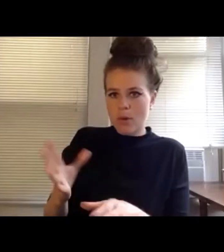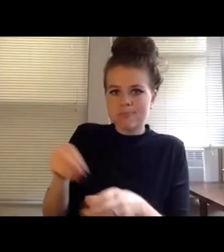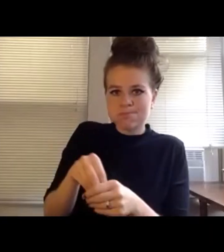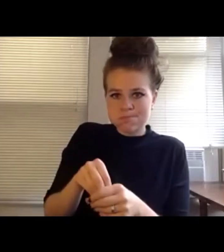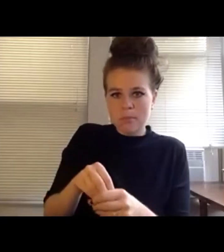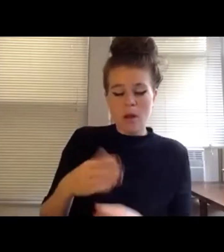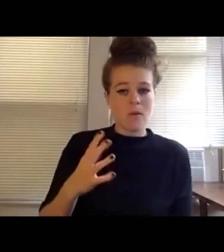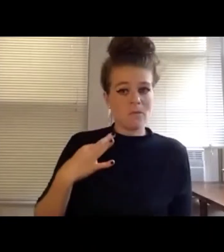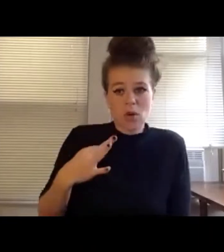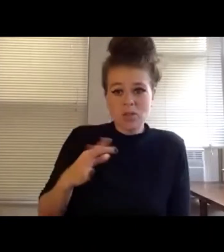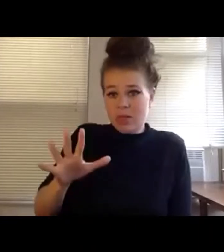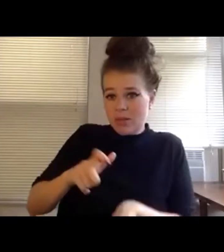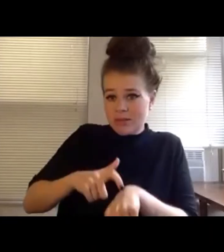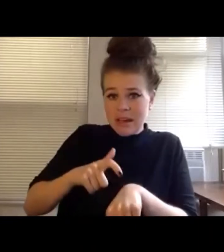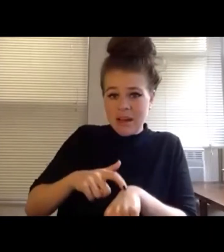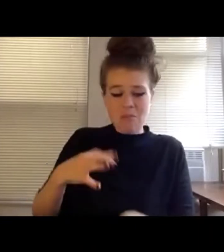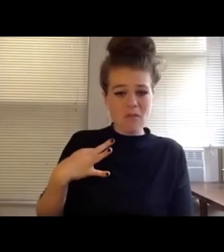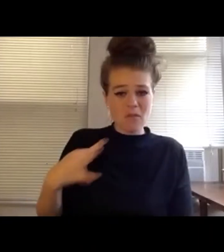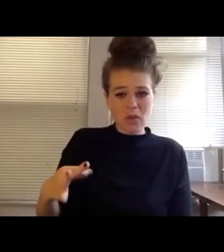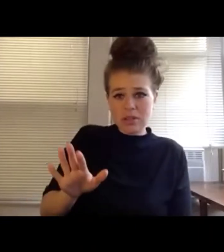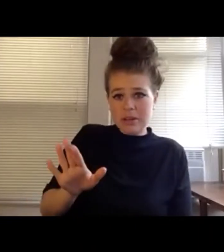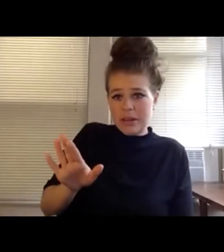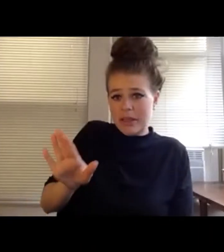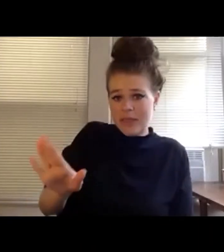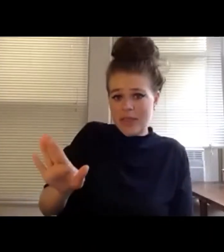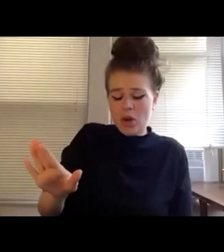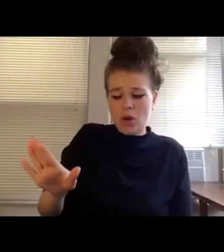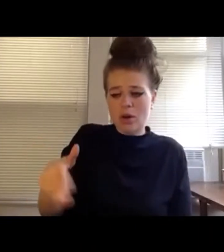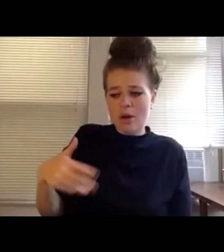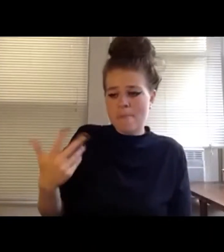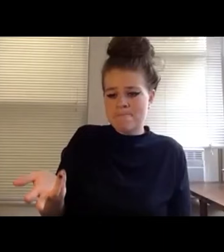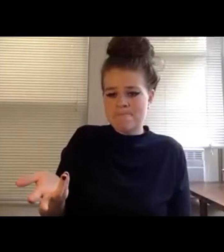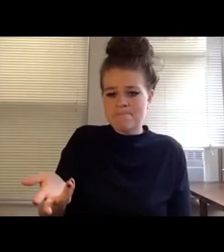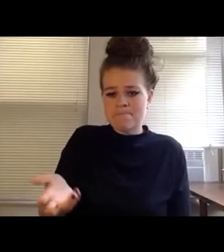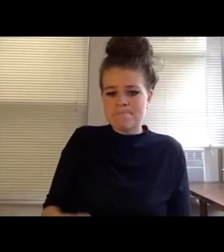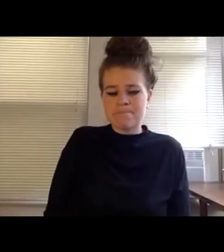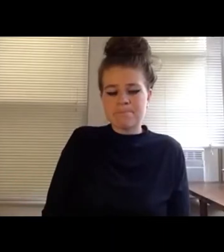volunteering their time and also volunteering their